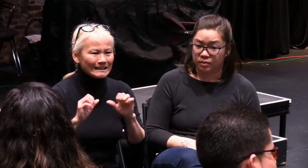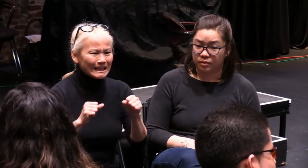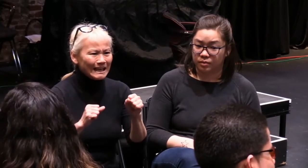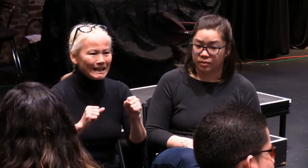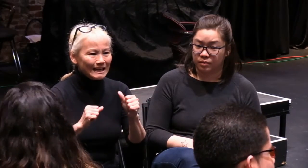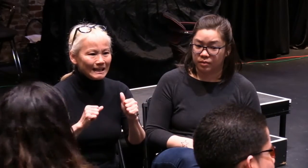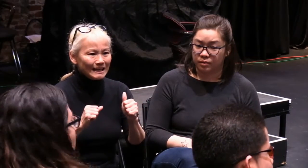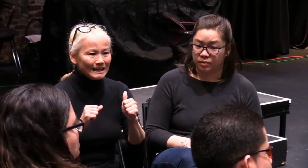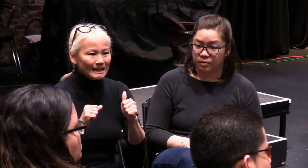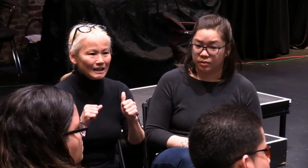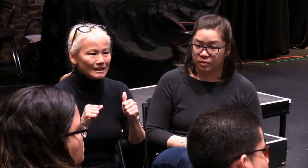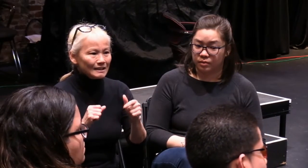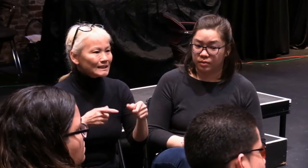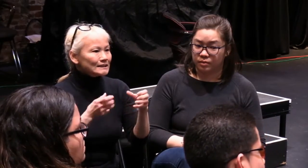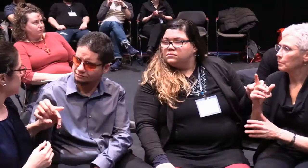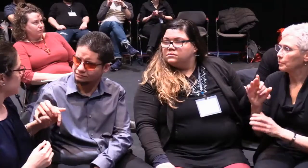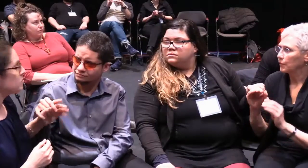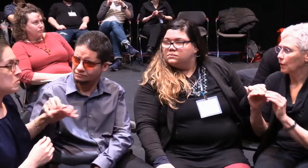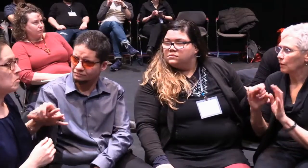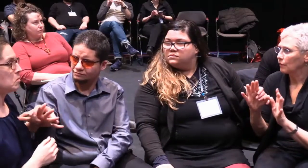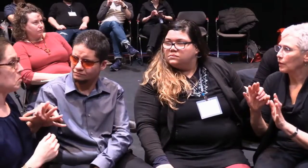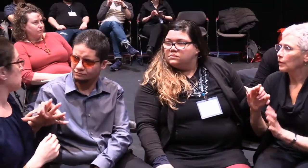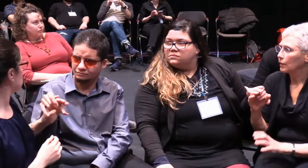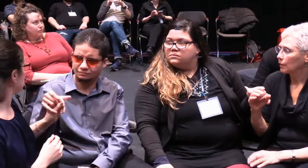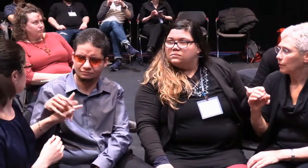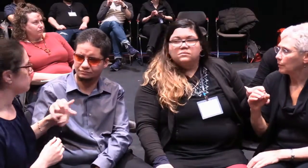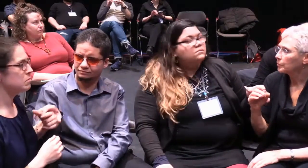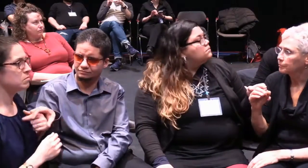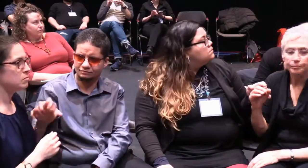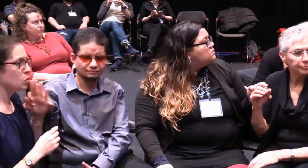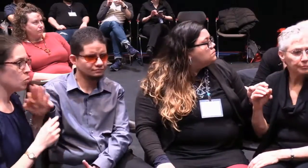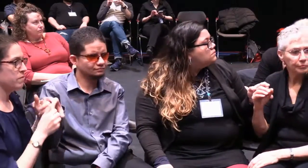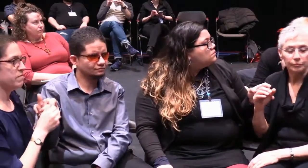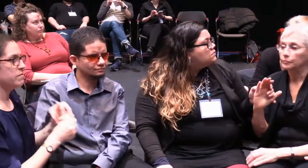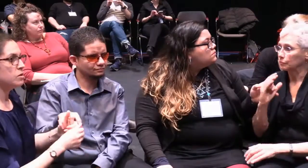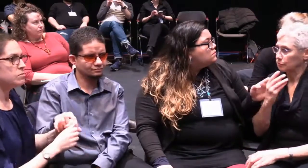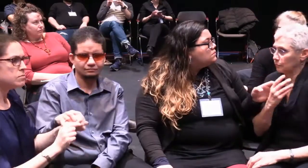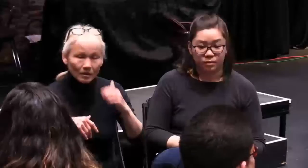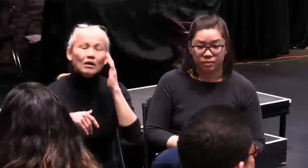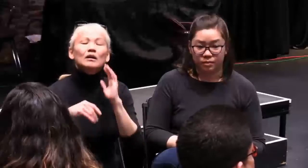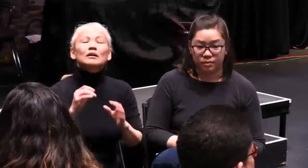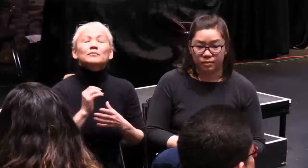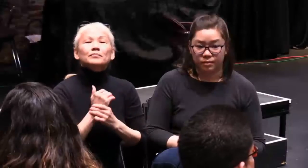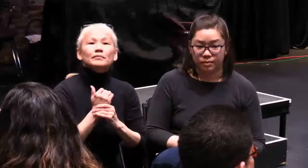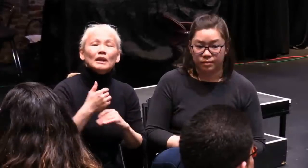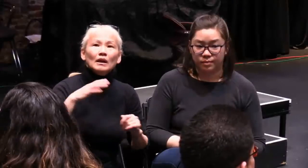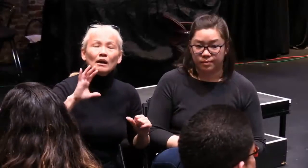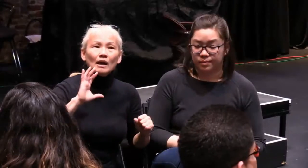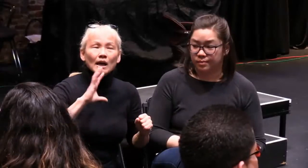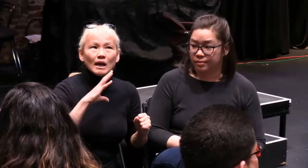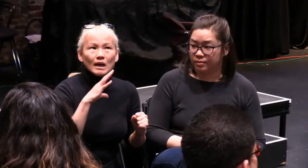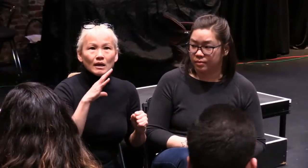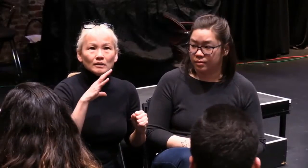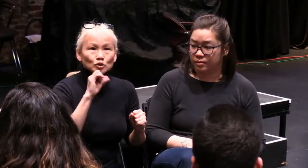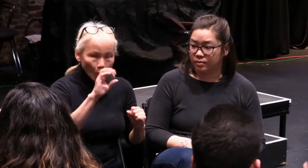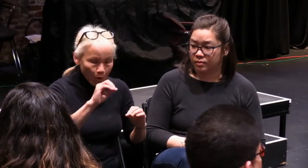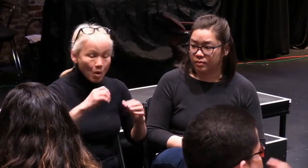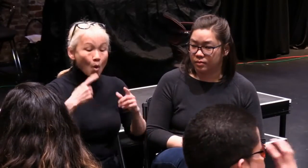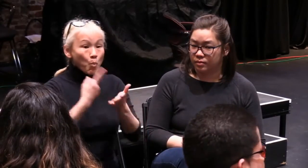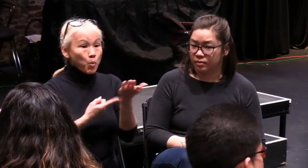In the back of our mind, while we were in the production of Our Town, the Martha's Vineyard Story was the subtext that